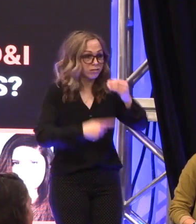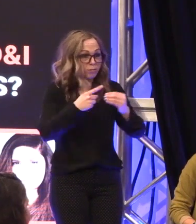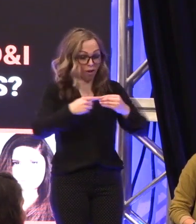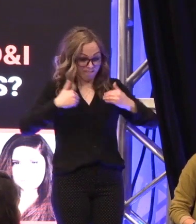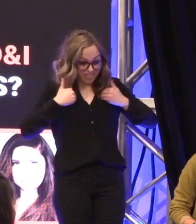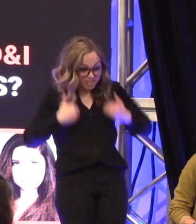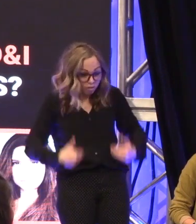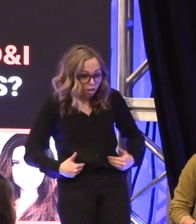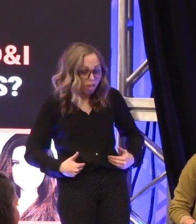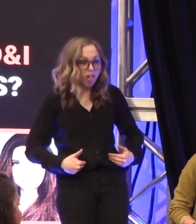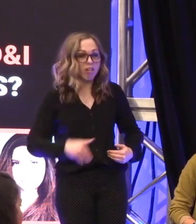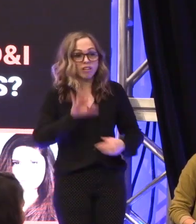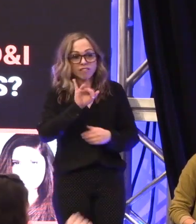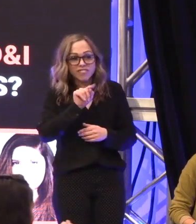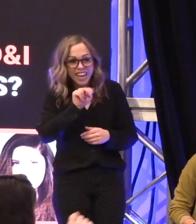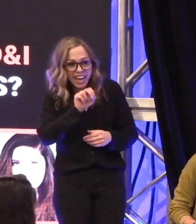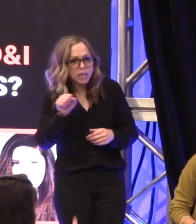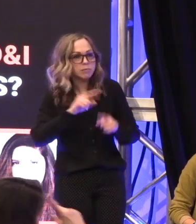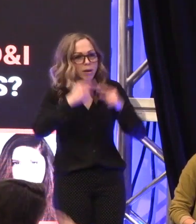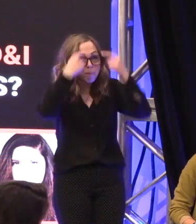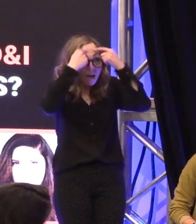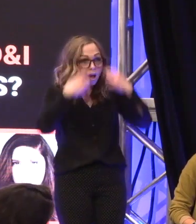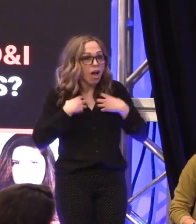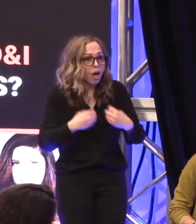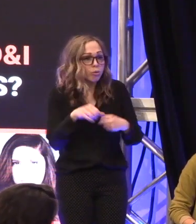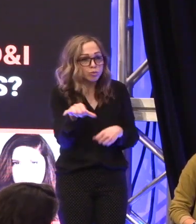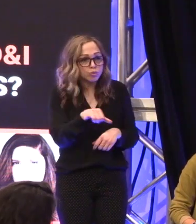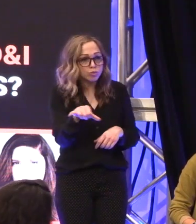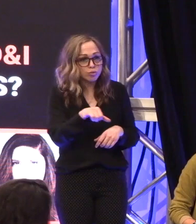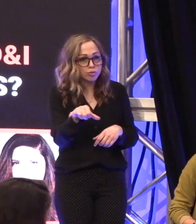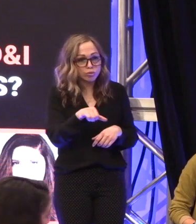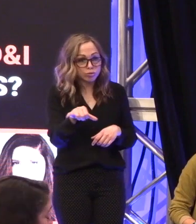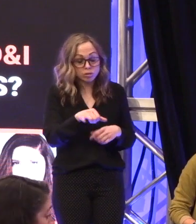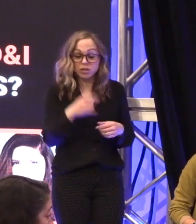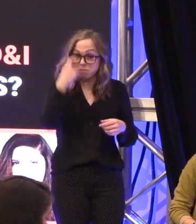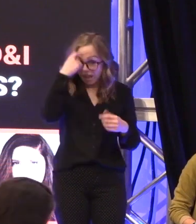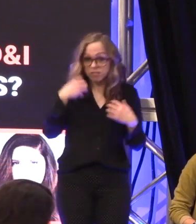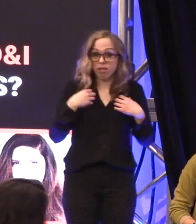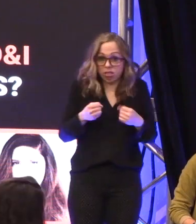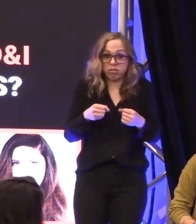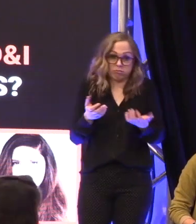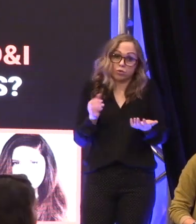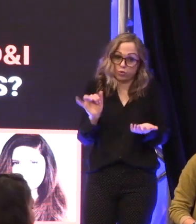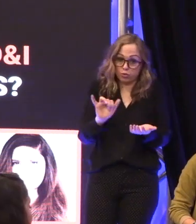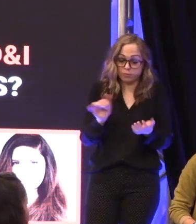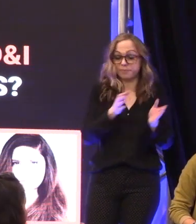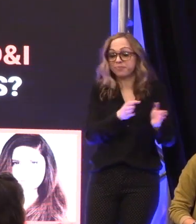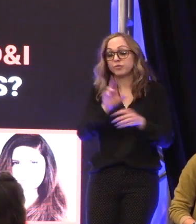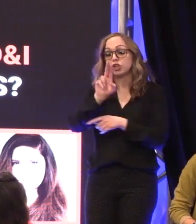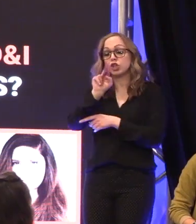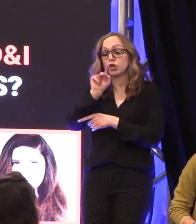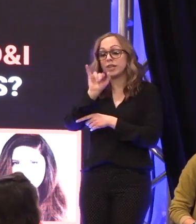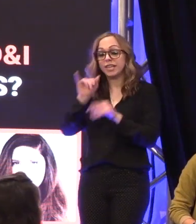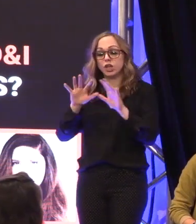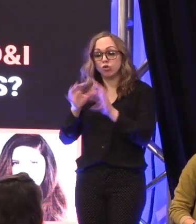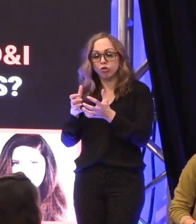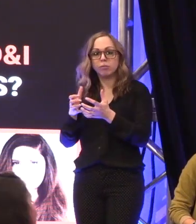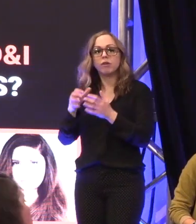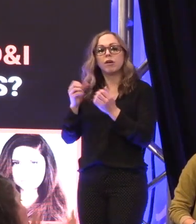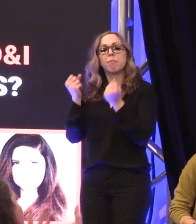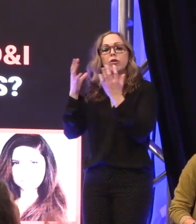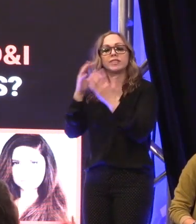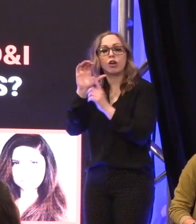physical fitness, but mental health as well, right? We have our unity group that's focused on